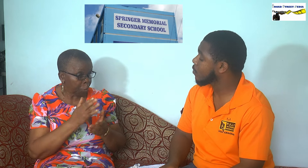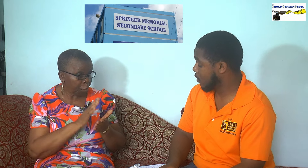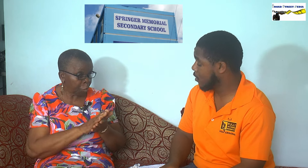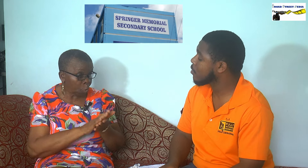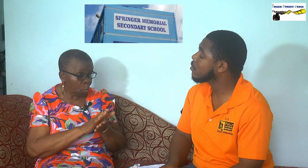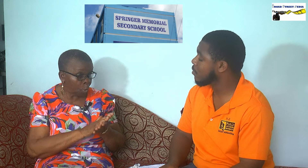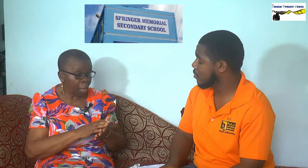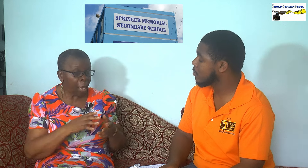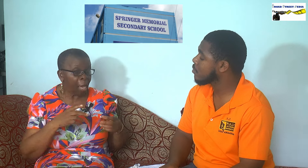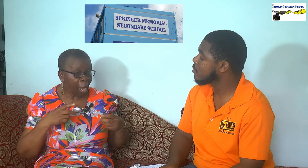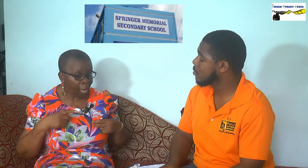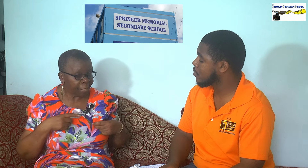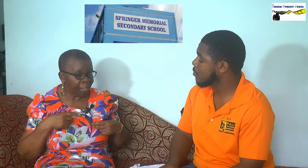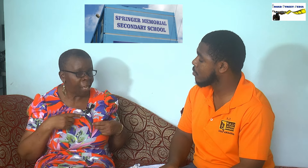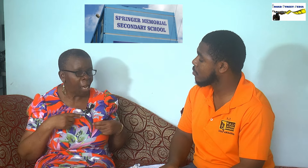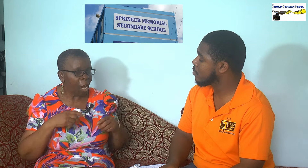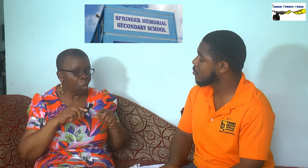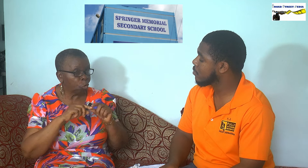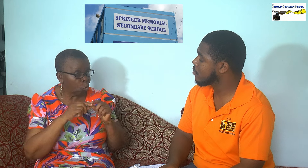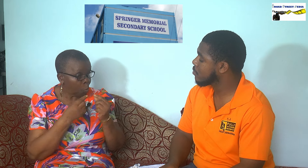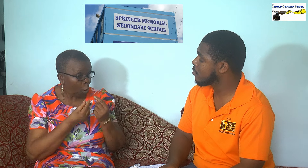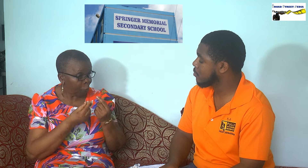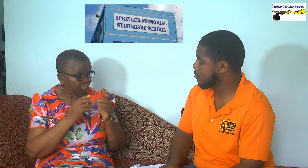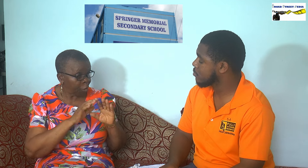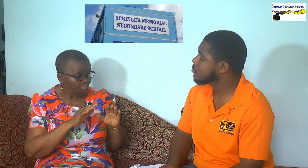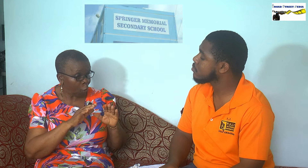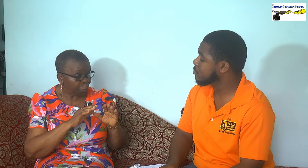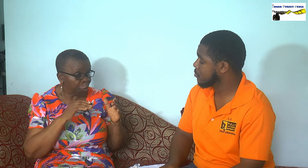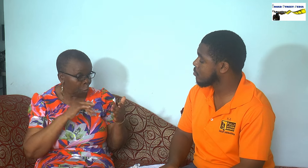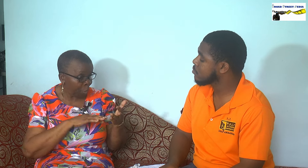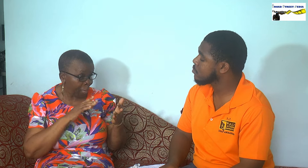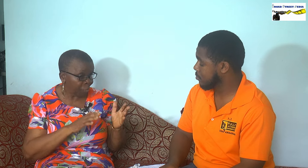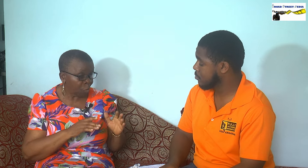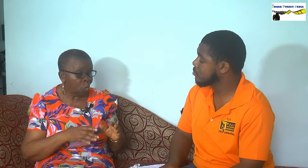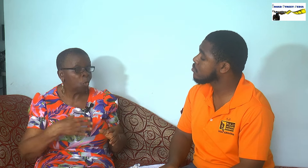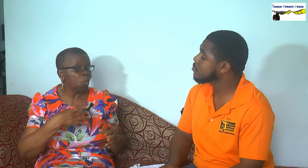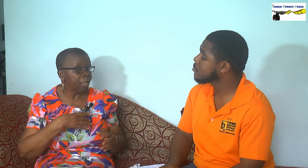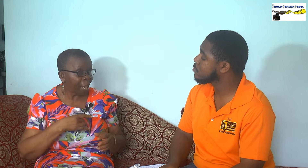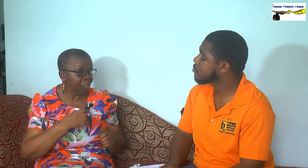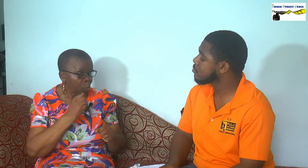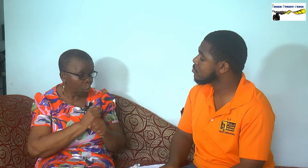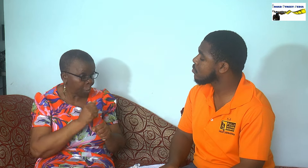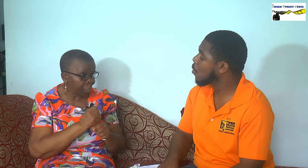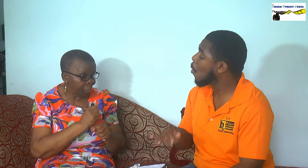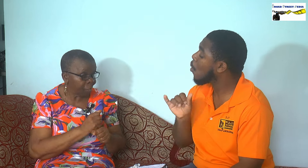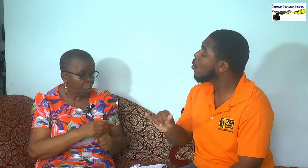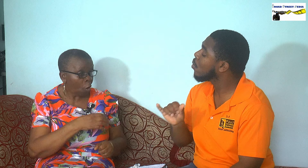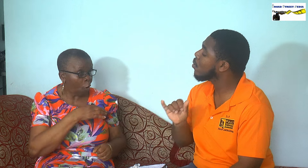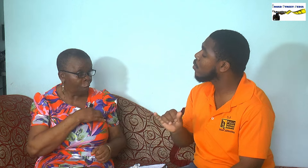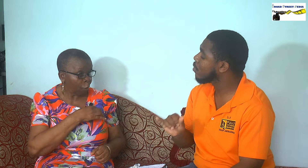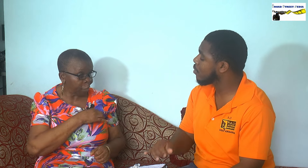Springer School had a group of students who liked working or